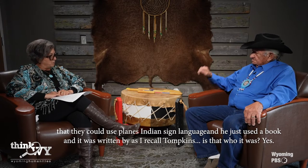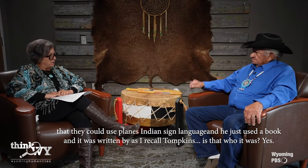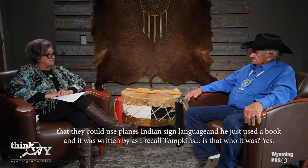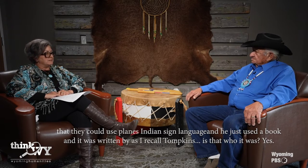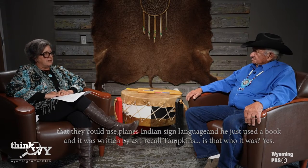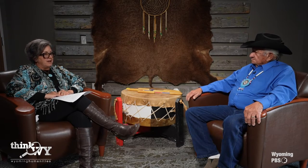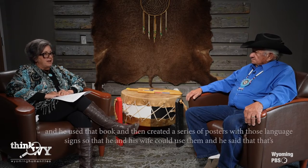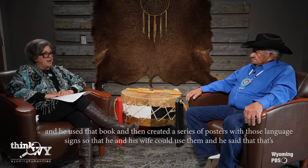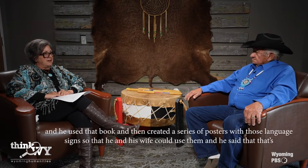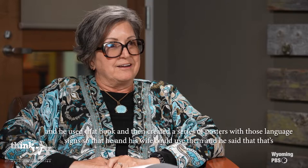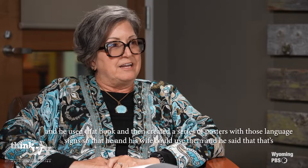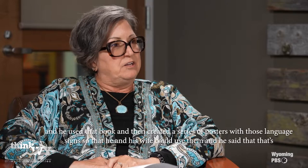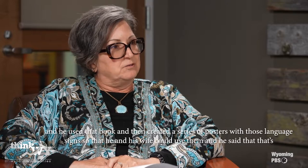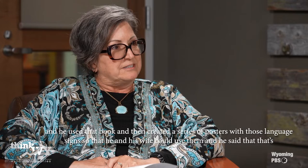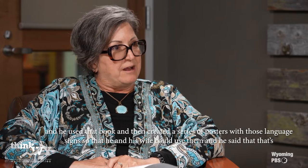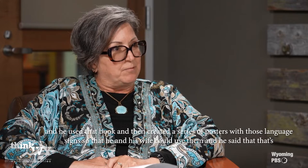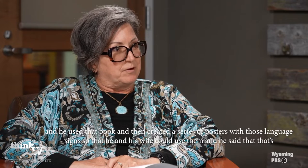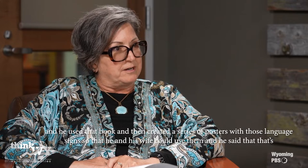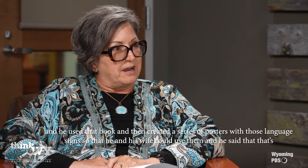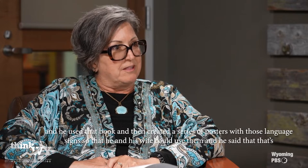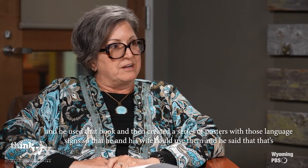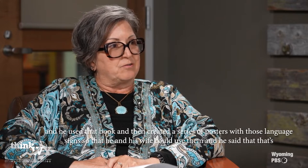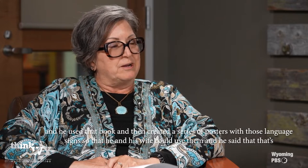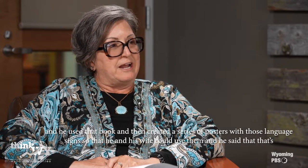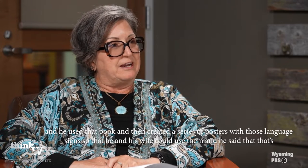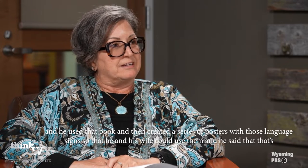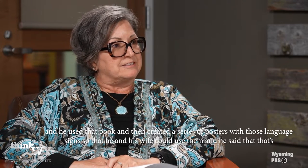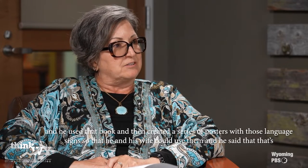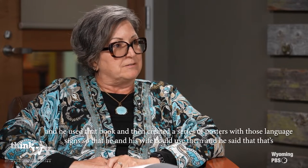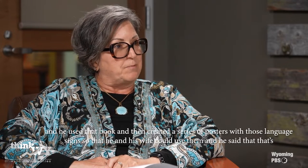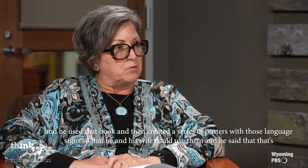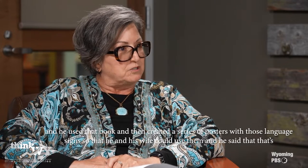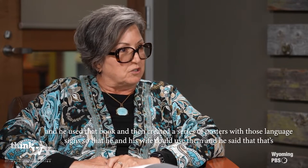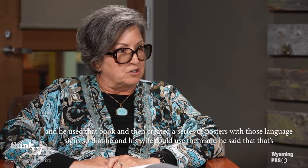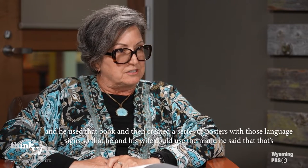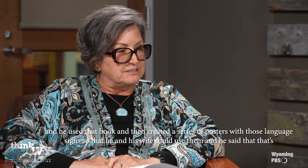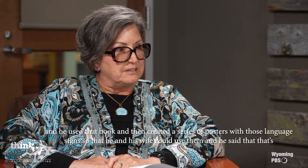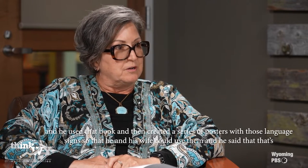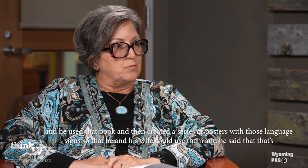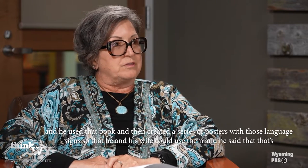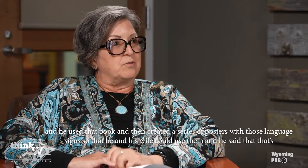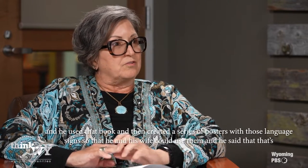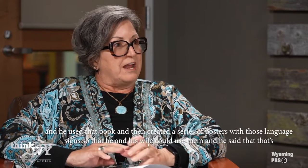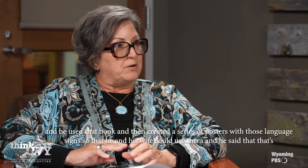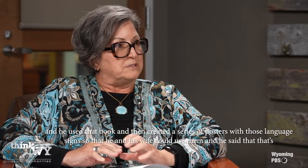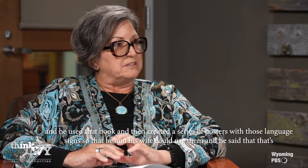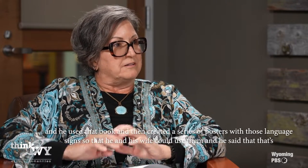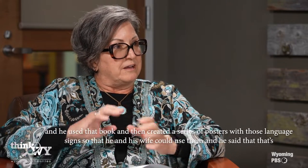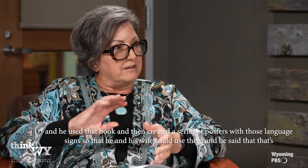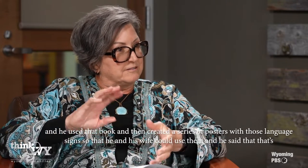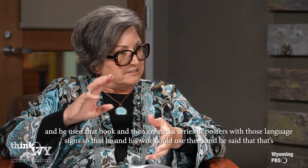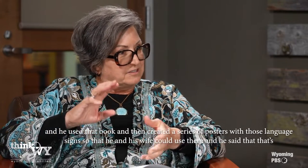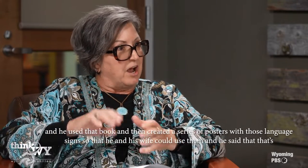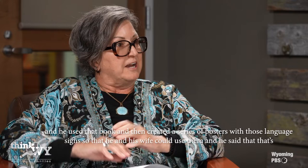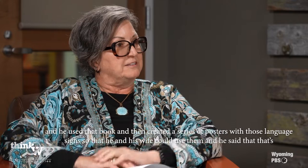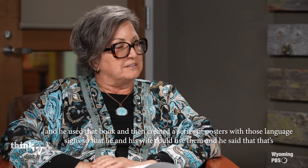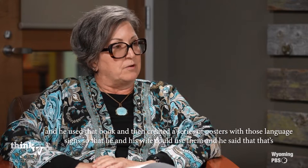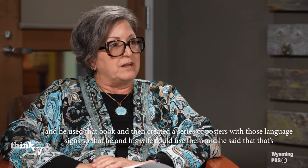it was? And he used that book and then created a series of posters with those languages, the signs, so that he